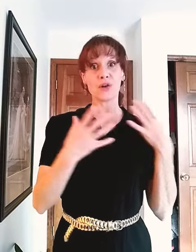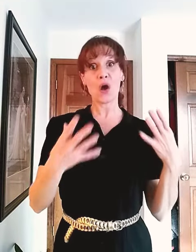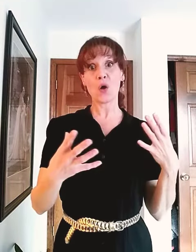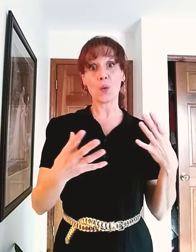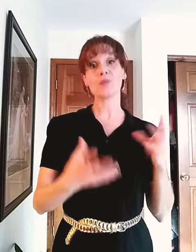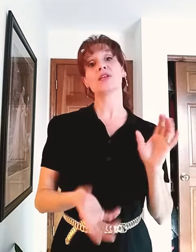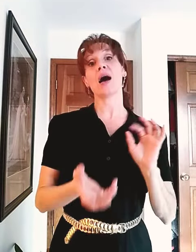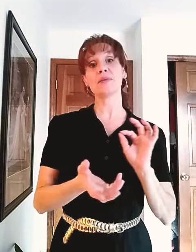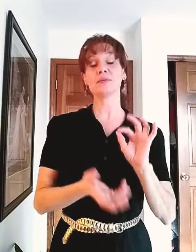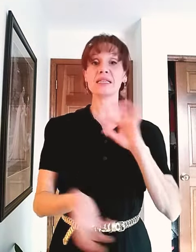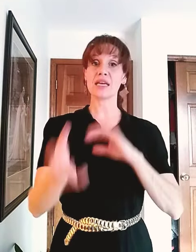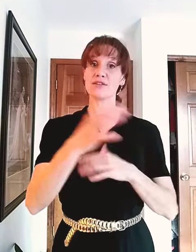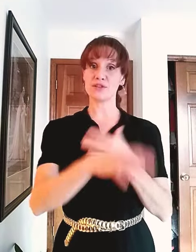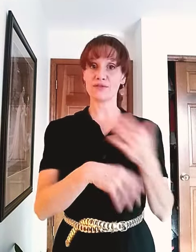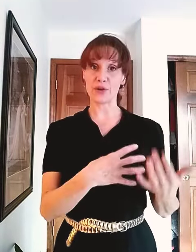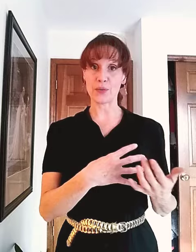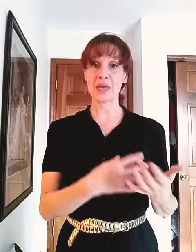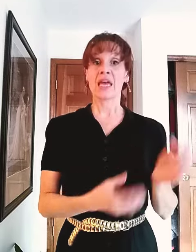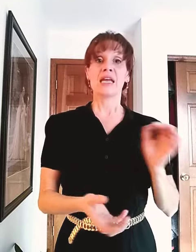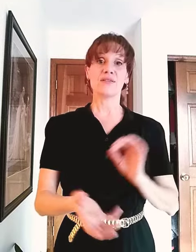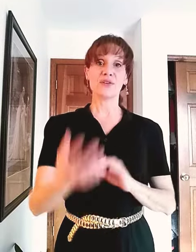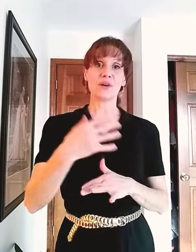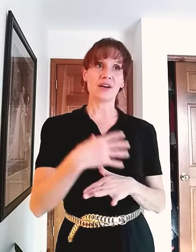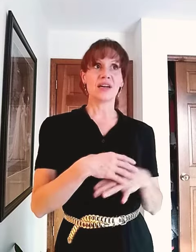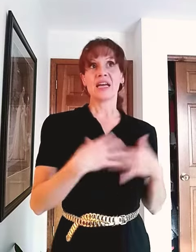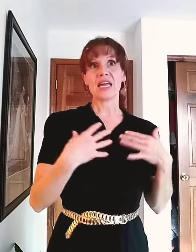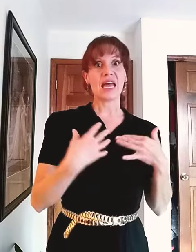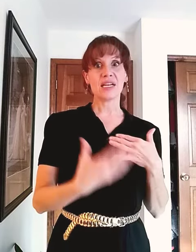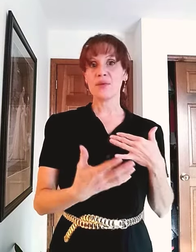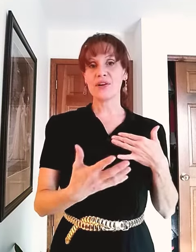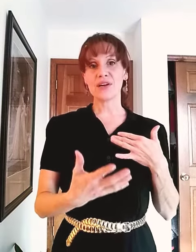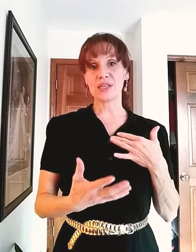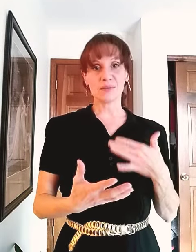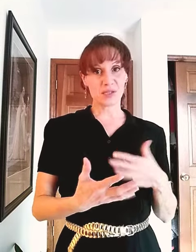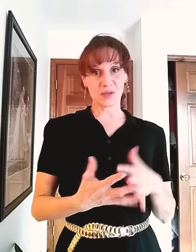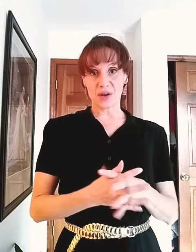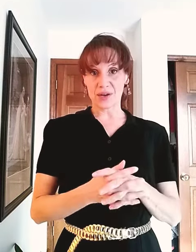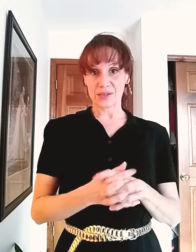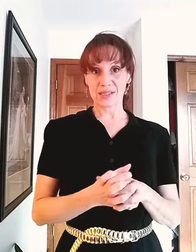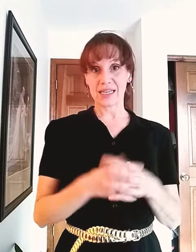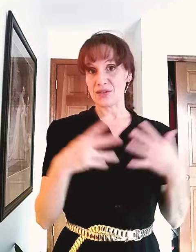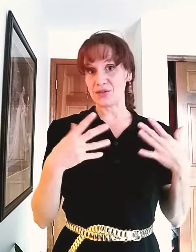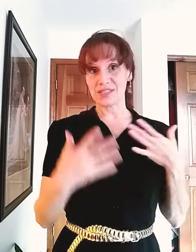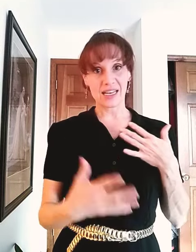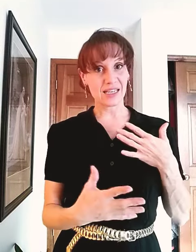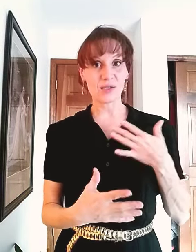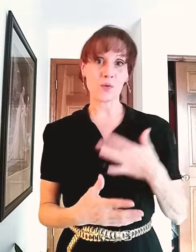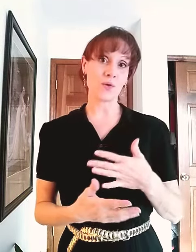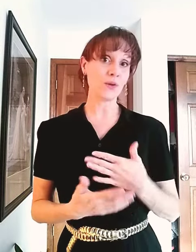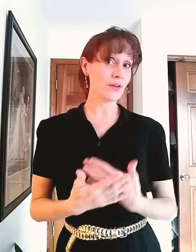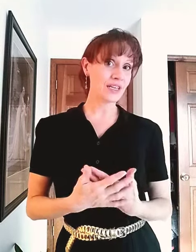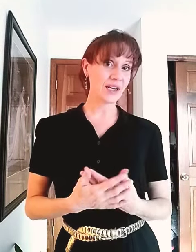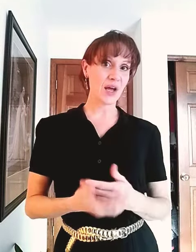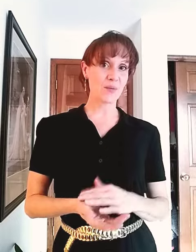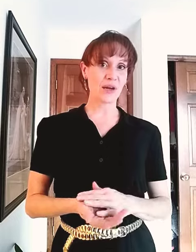home to optimize energy flow. If you are anywhere in the mystical arts in your studies or learning about